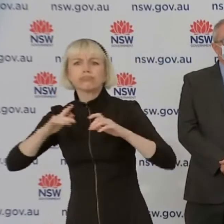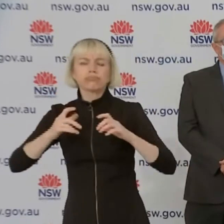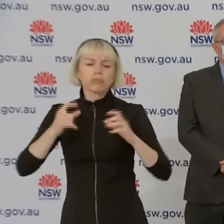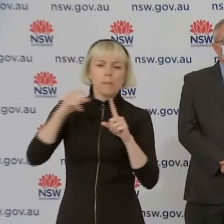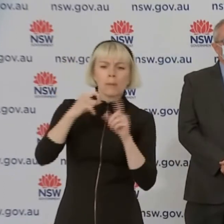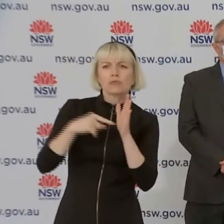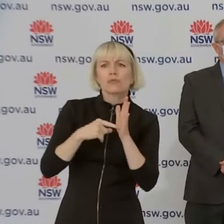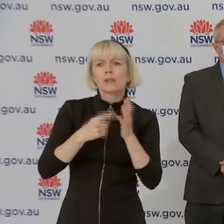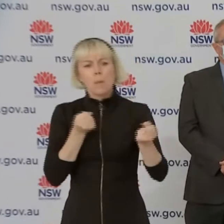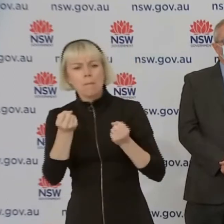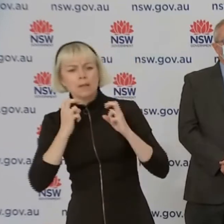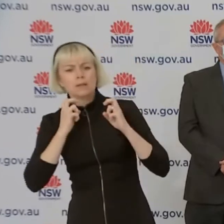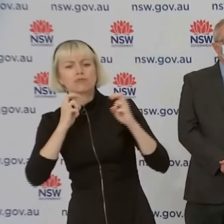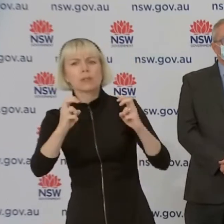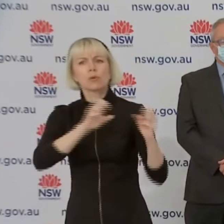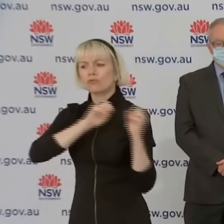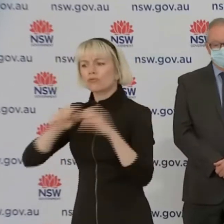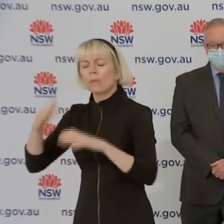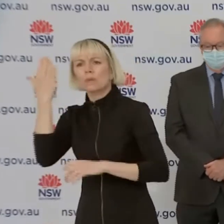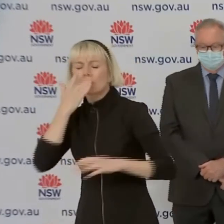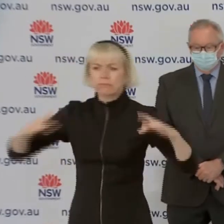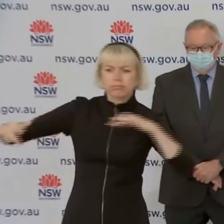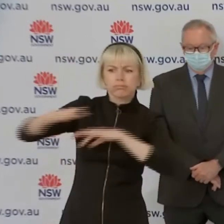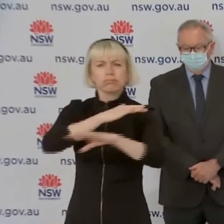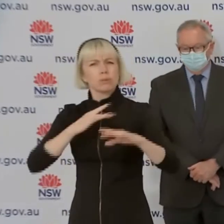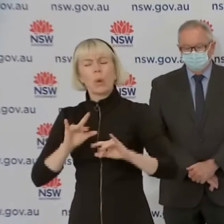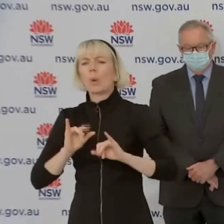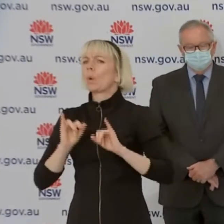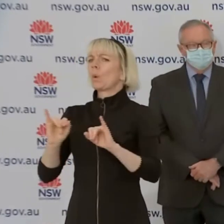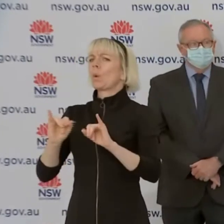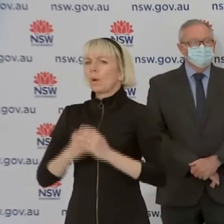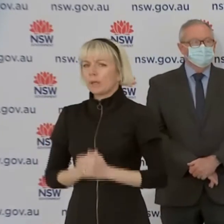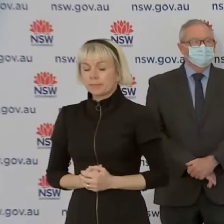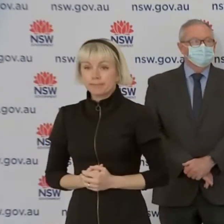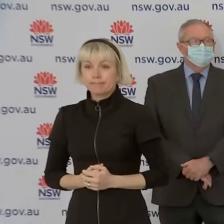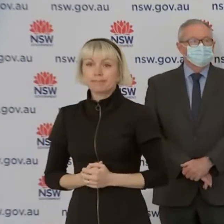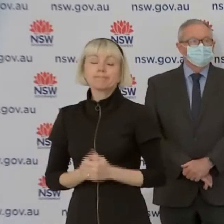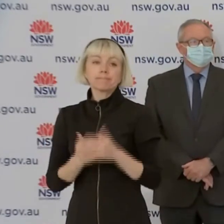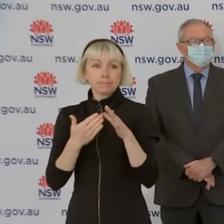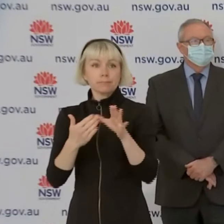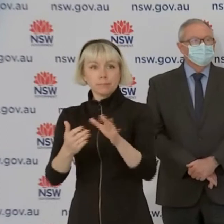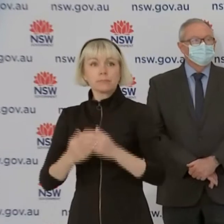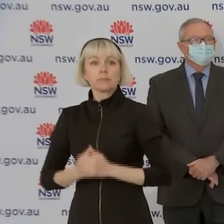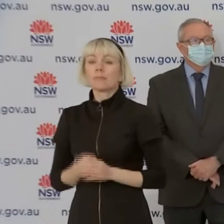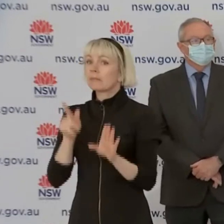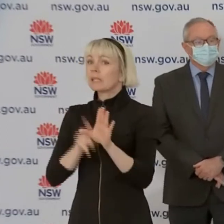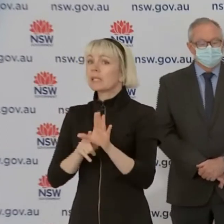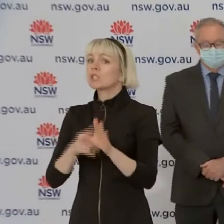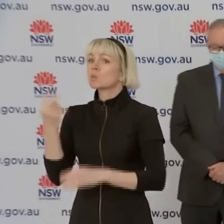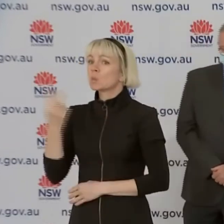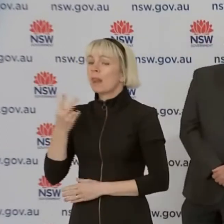that we have such high case numbers still? Yeah, can I make the following point about Year 12, and that is our commitment